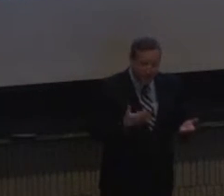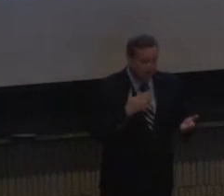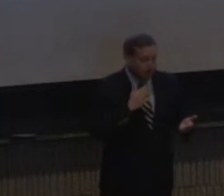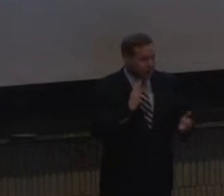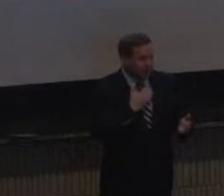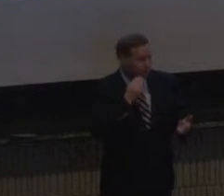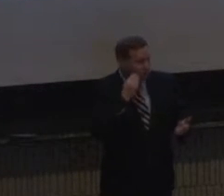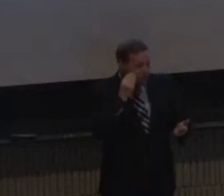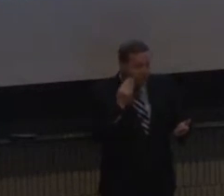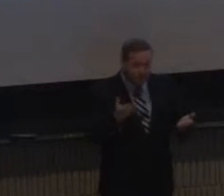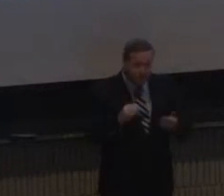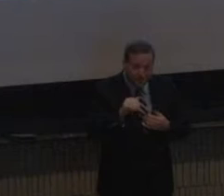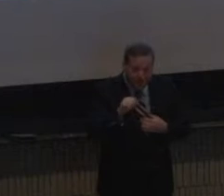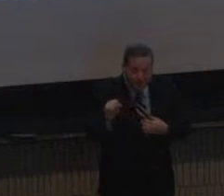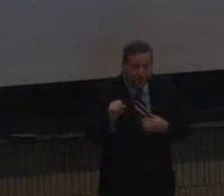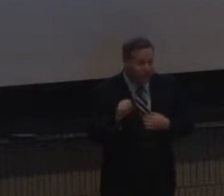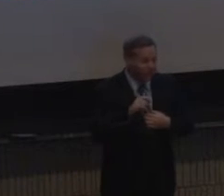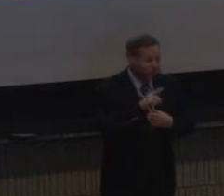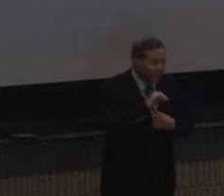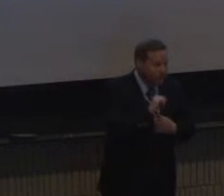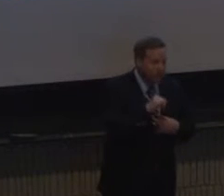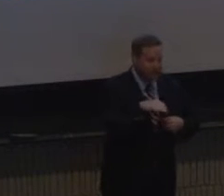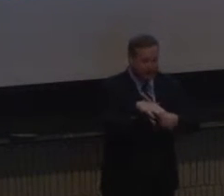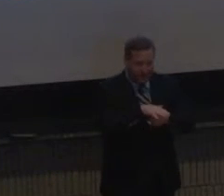place of privilege to make change.